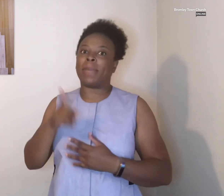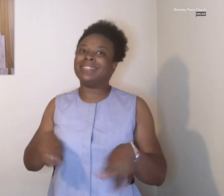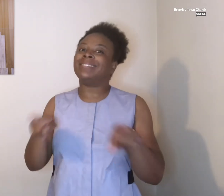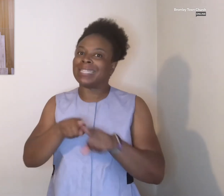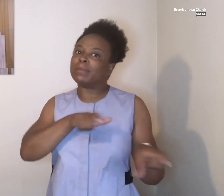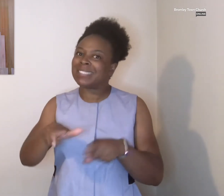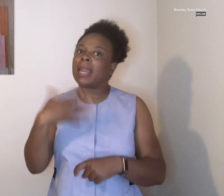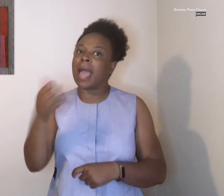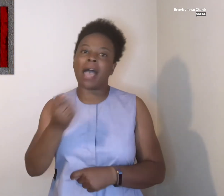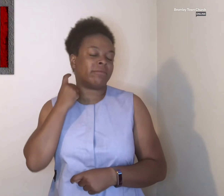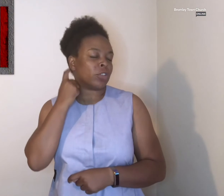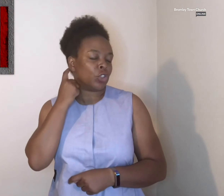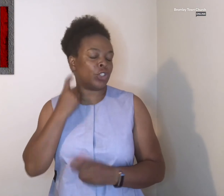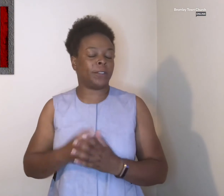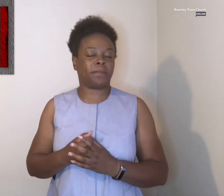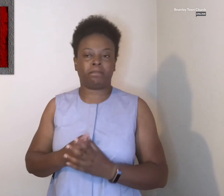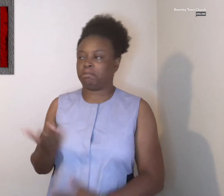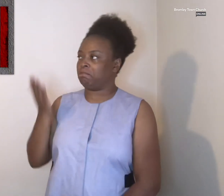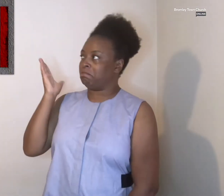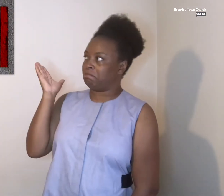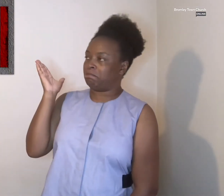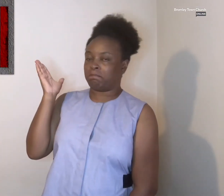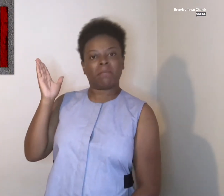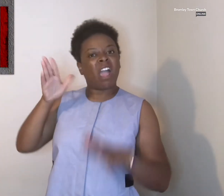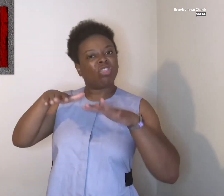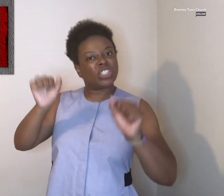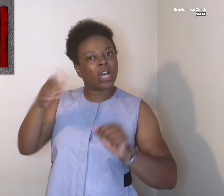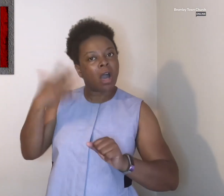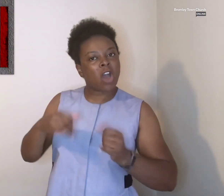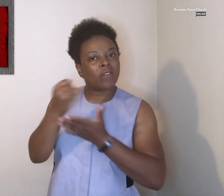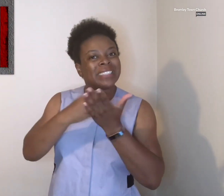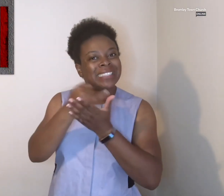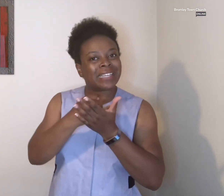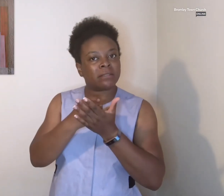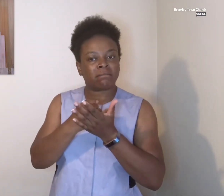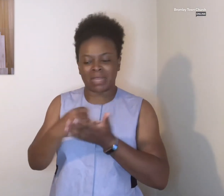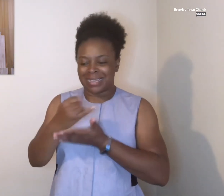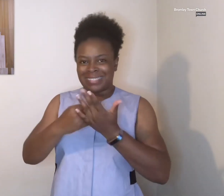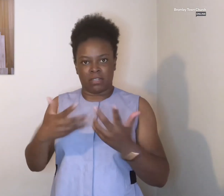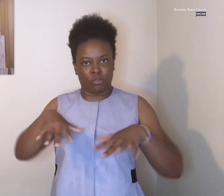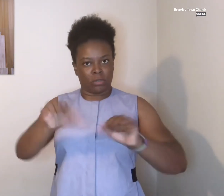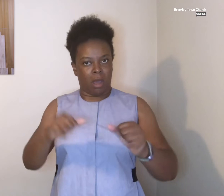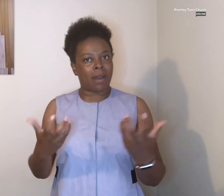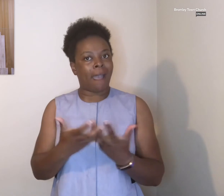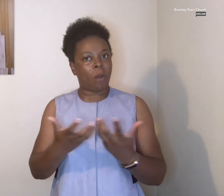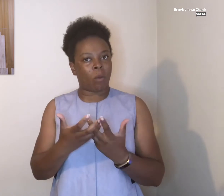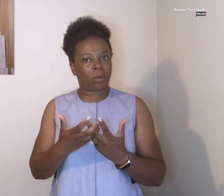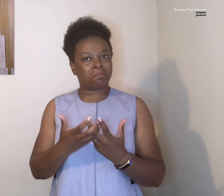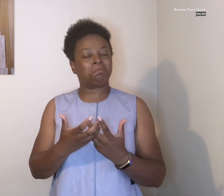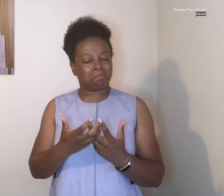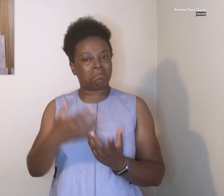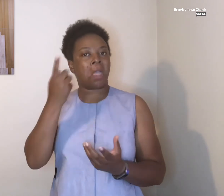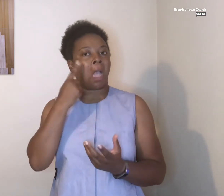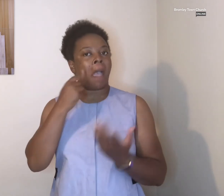We're going to start by looking at the start of sin. How did sin start? And in the Bible, we see that